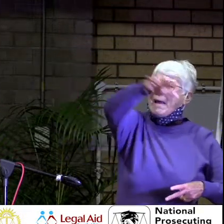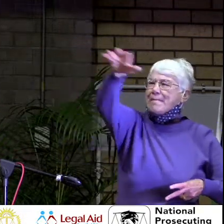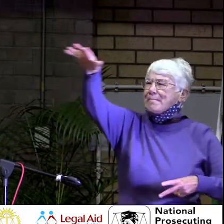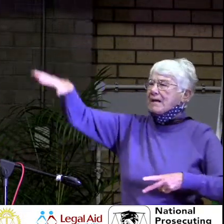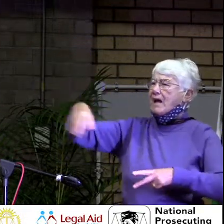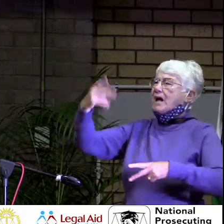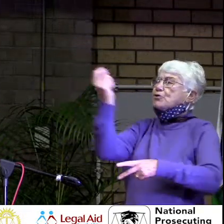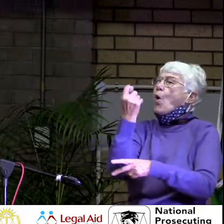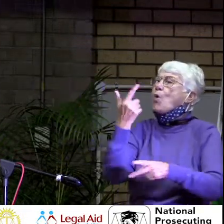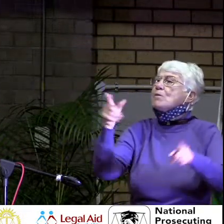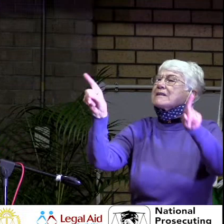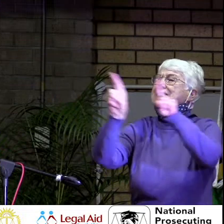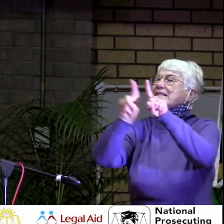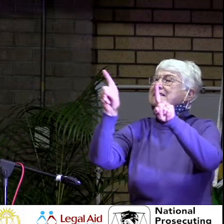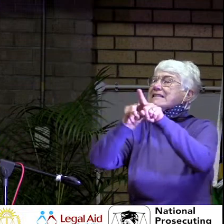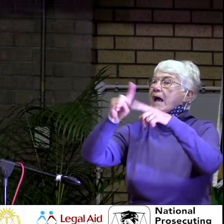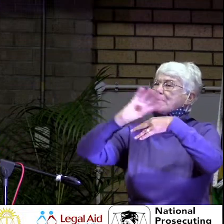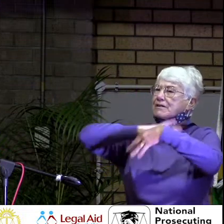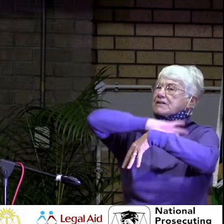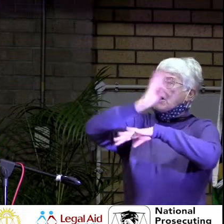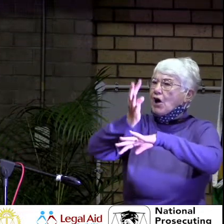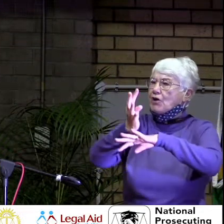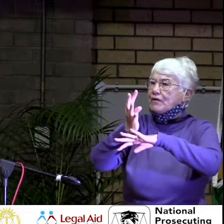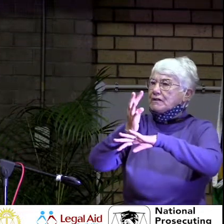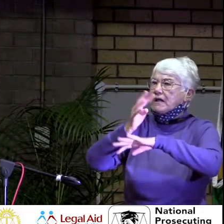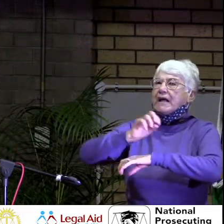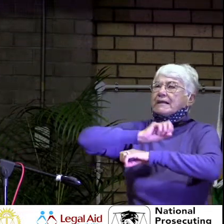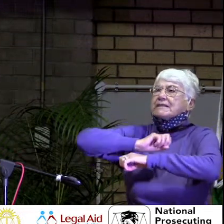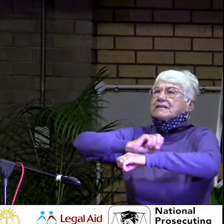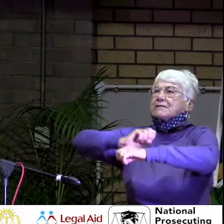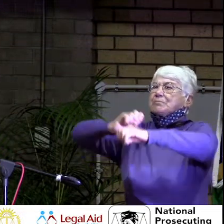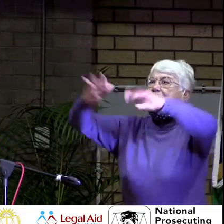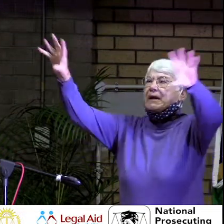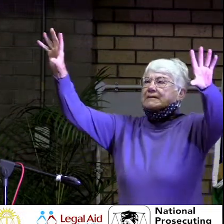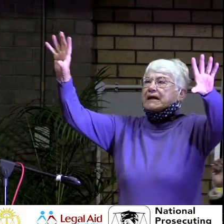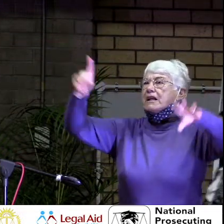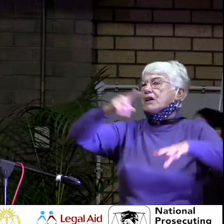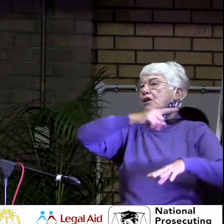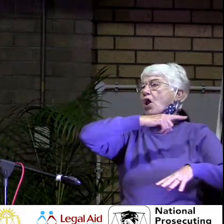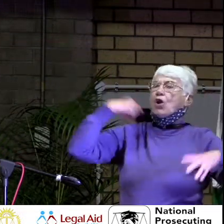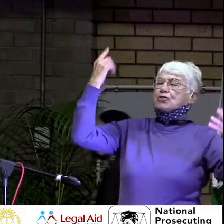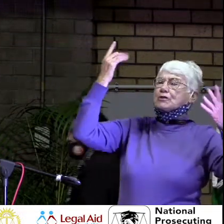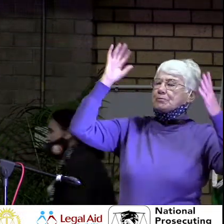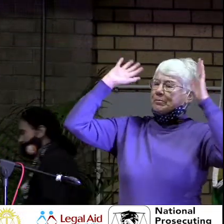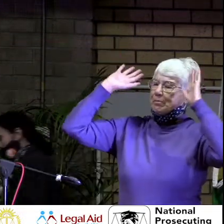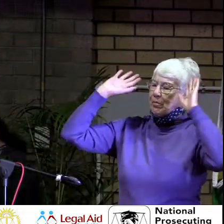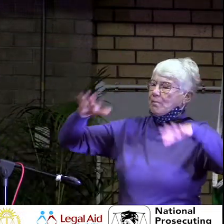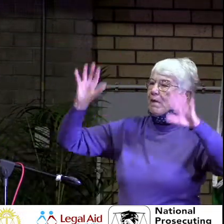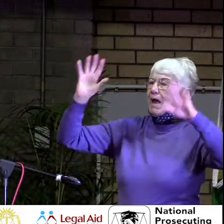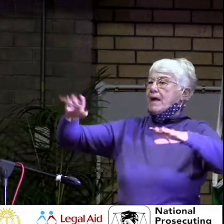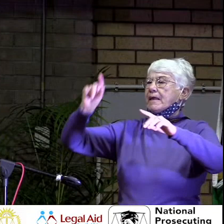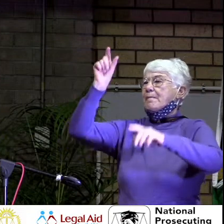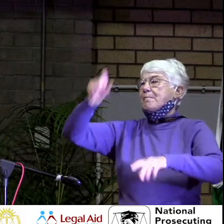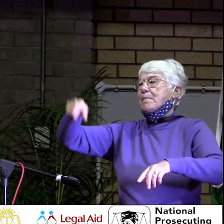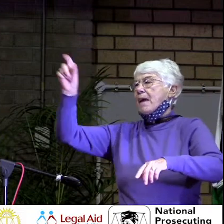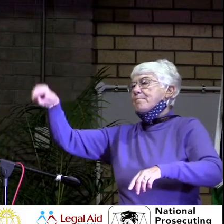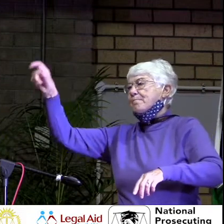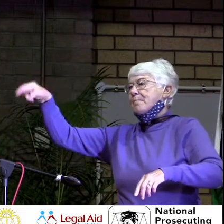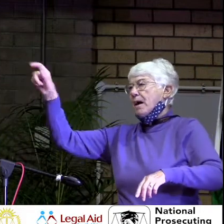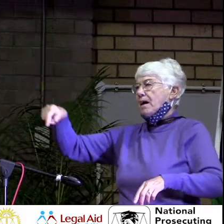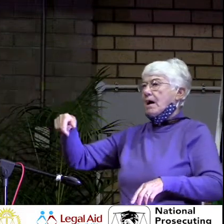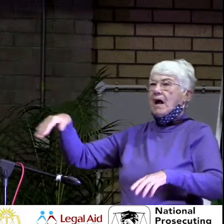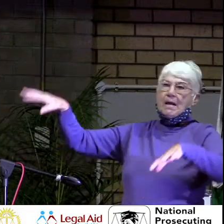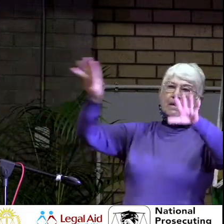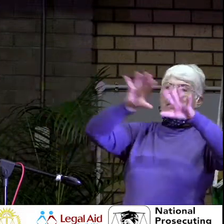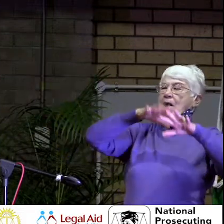serious that can kill a lot of people. Many homes and communities have become places of despair and fear